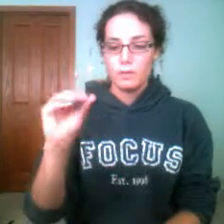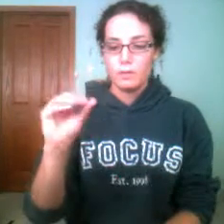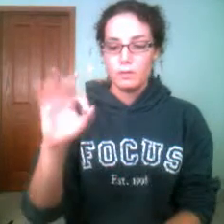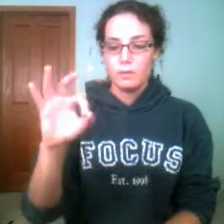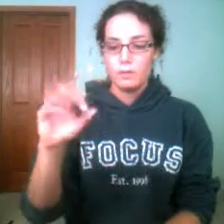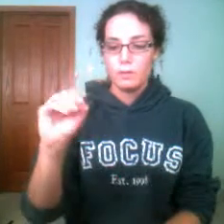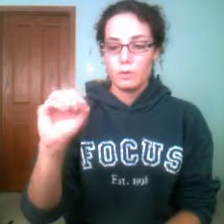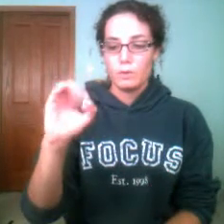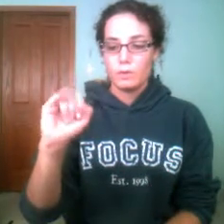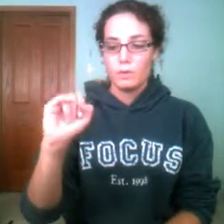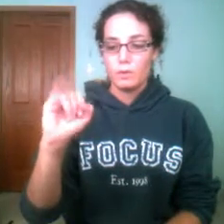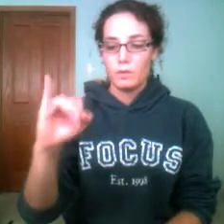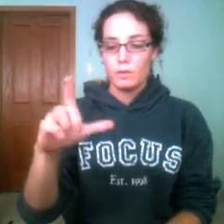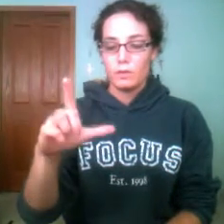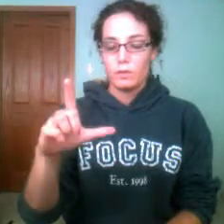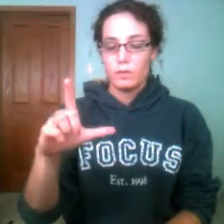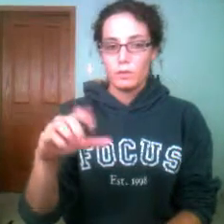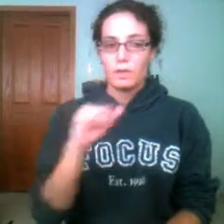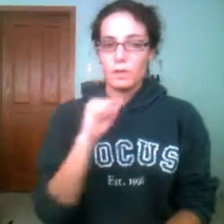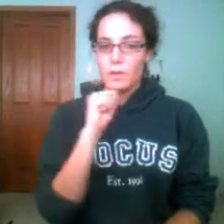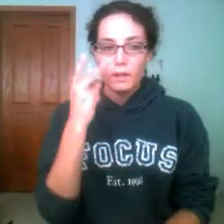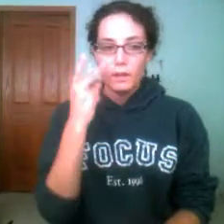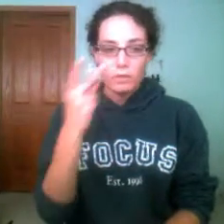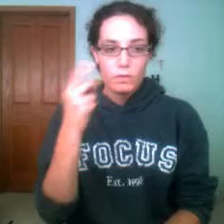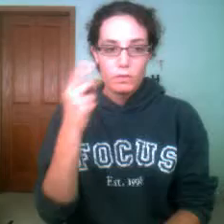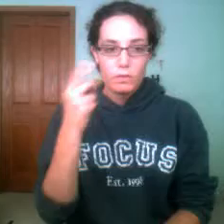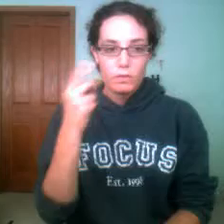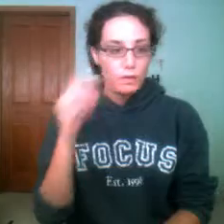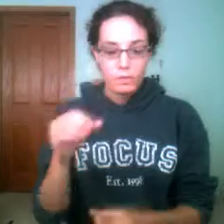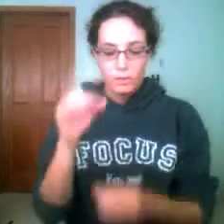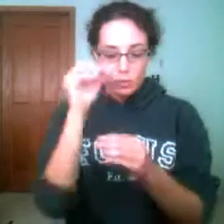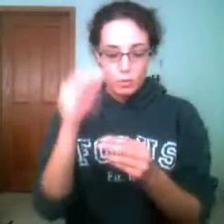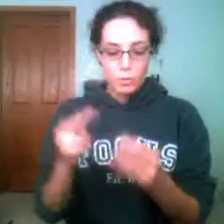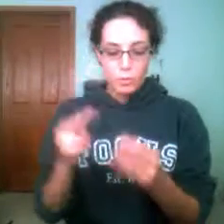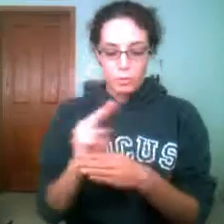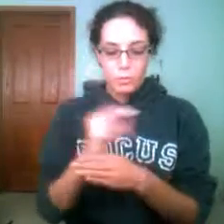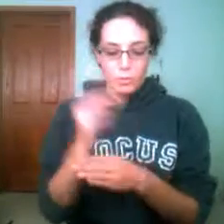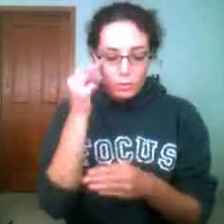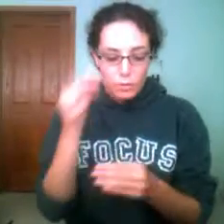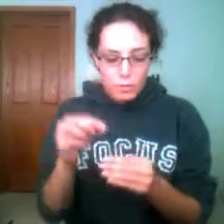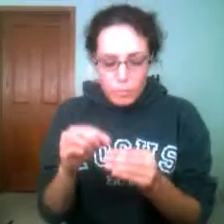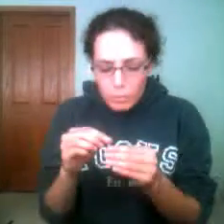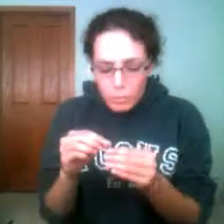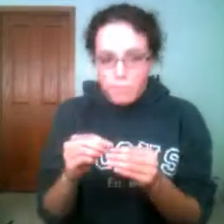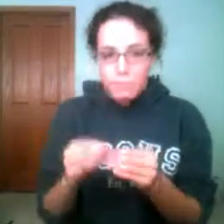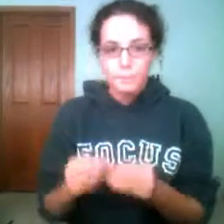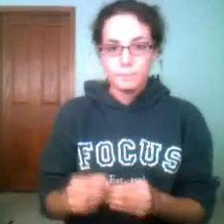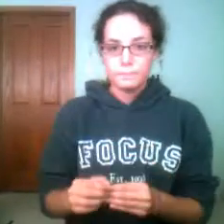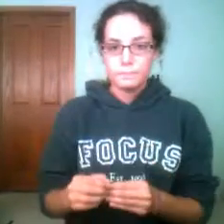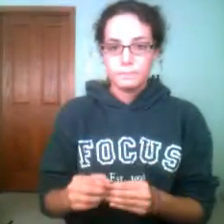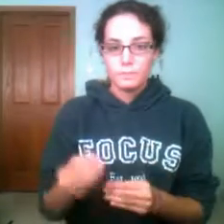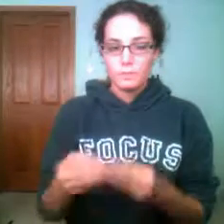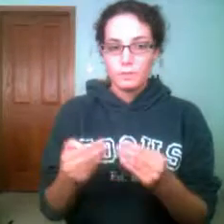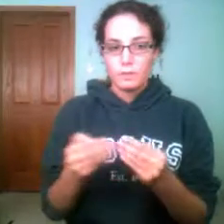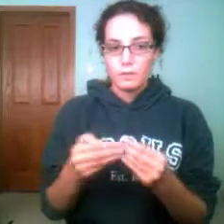can only be seen with a microscope. These are samples of diatomite. You can easily grind it into powder with your